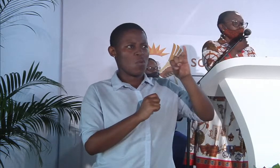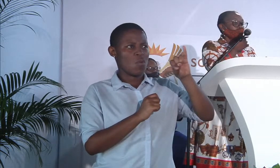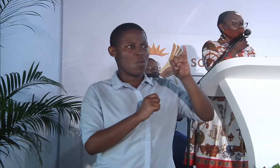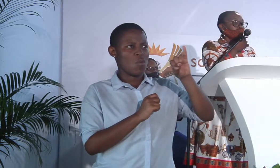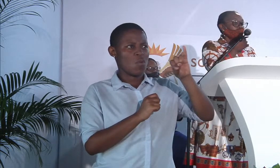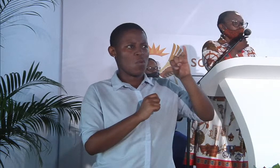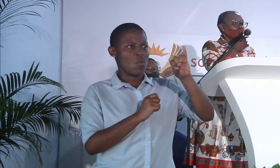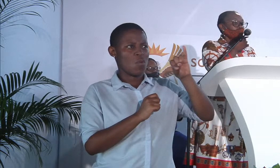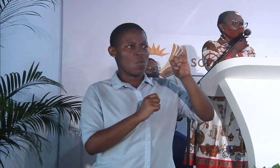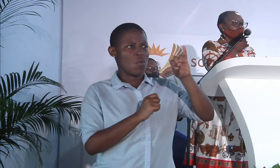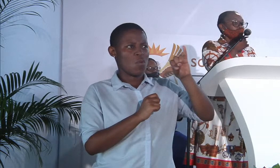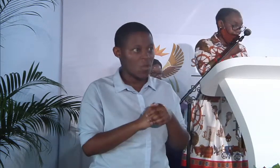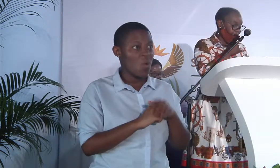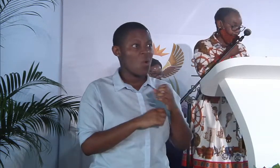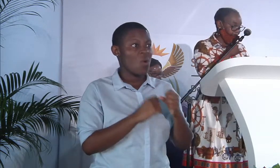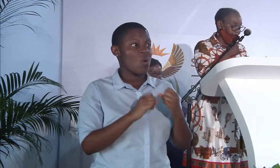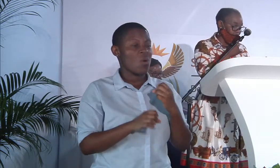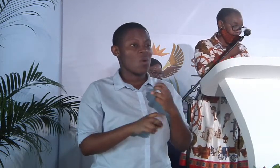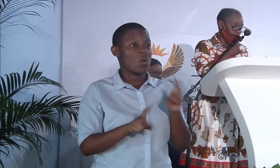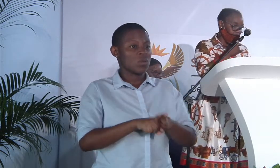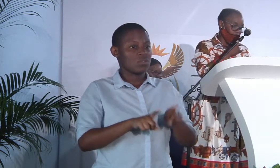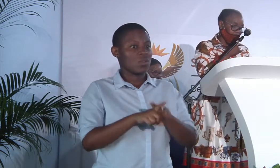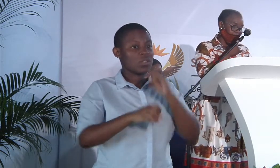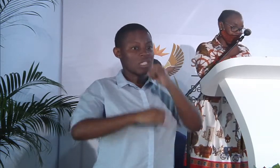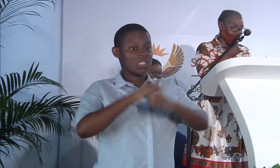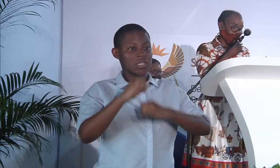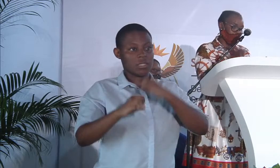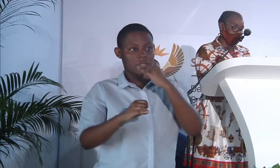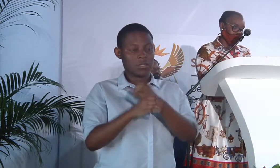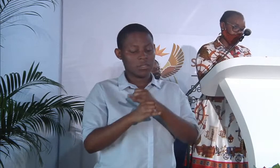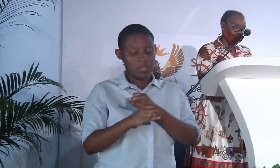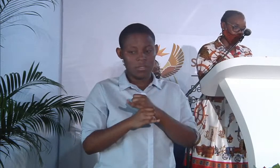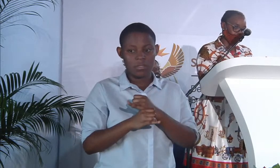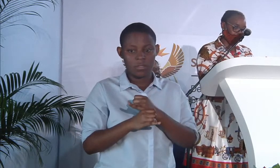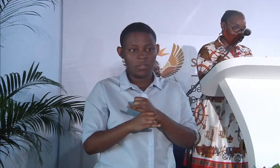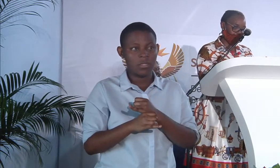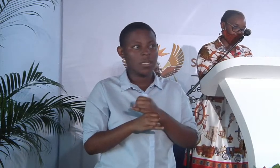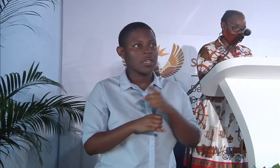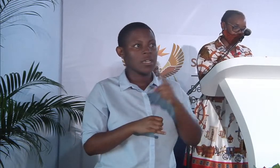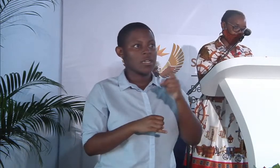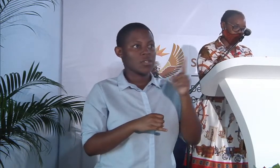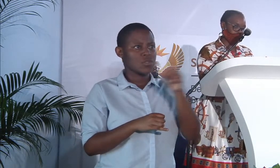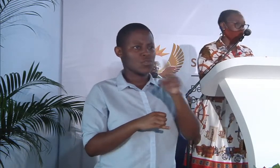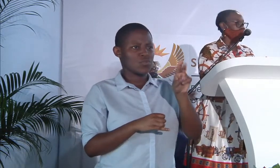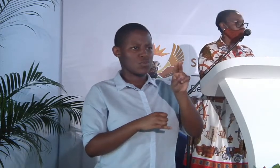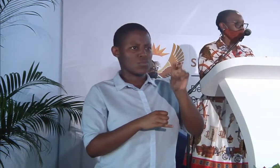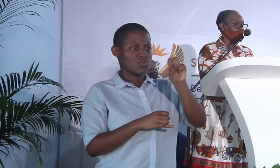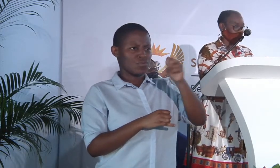We've got our international agencies, UNODC, Mr. Zulsh Akechiva.